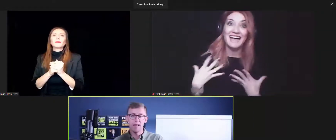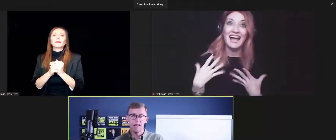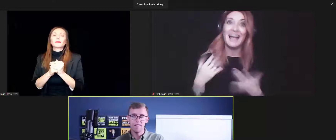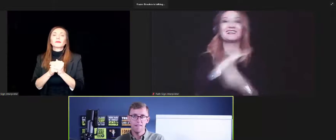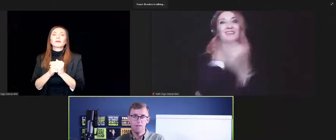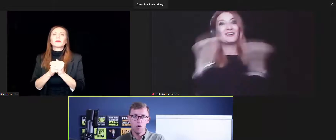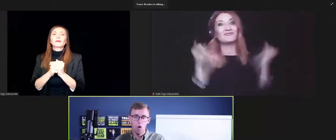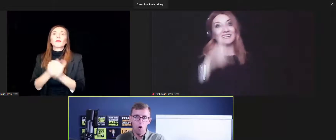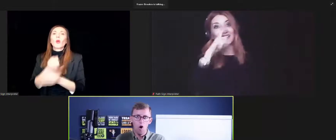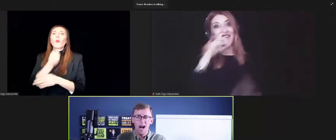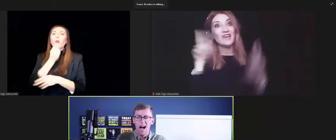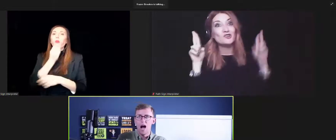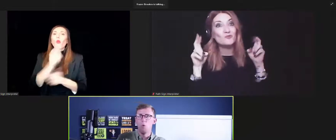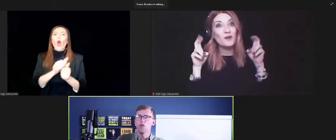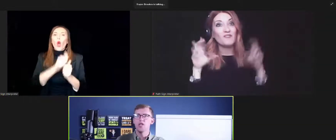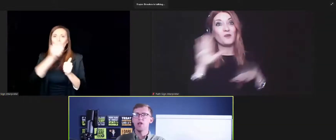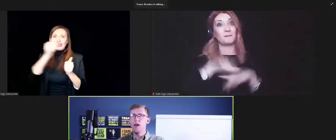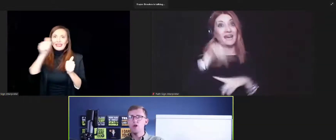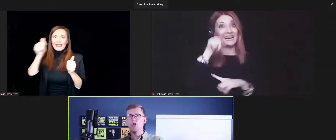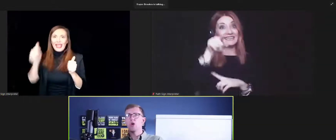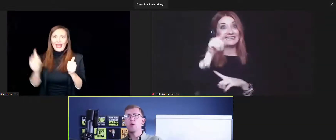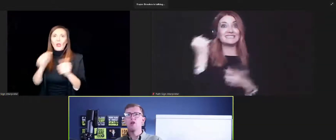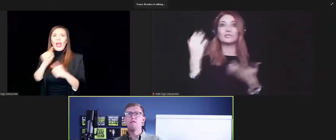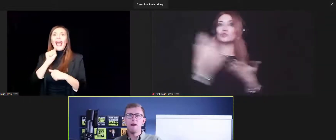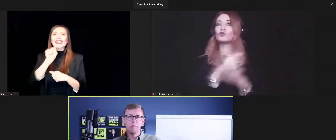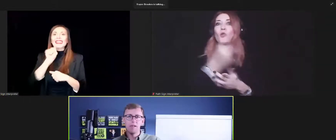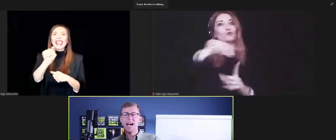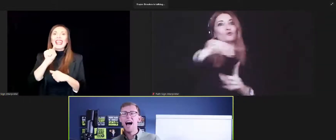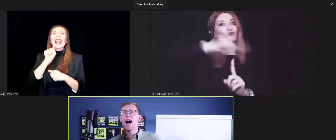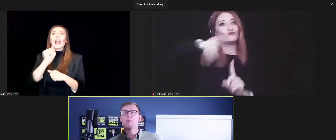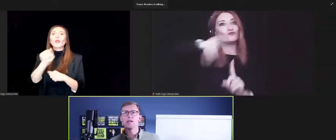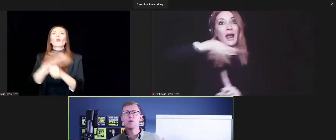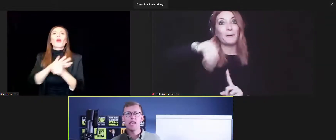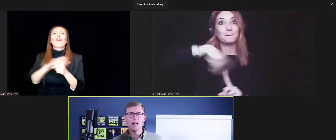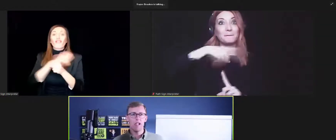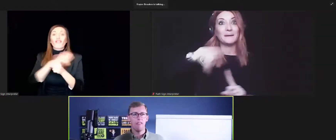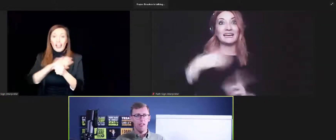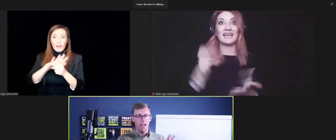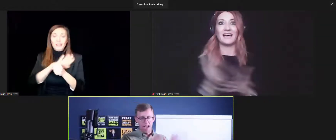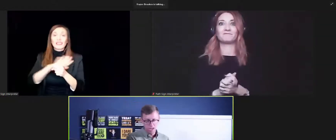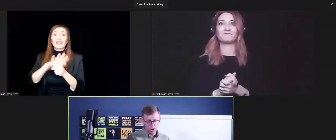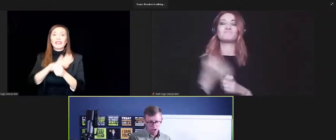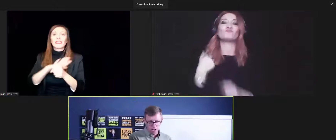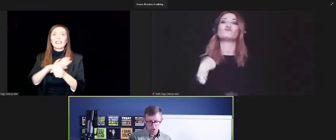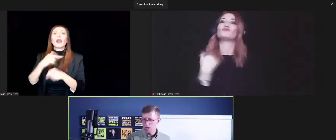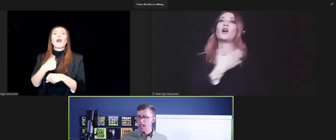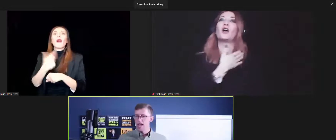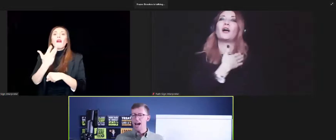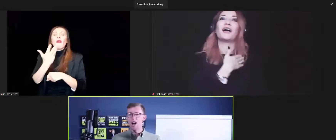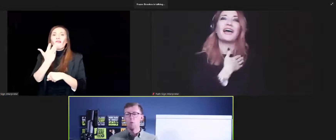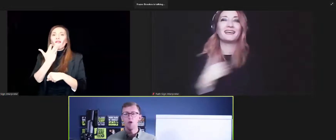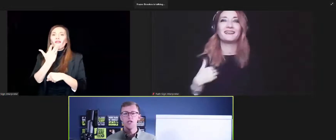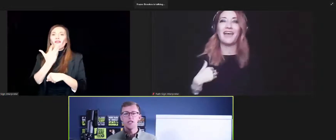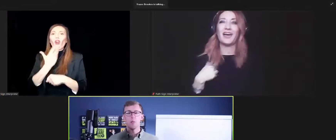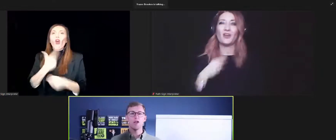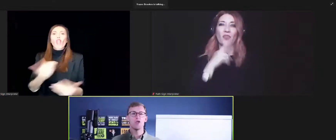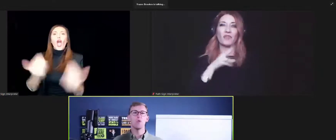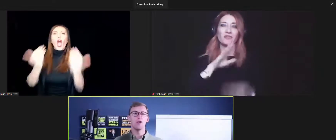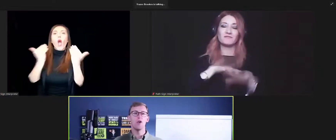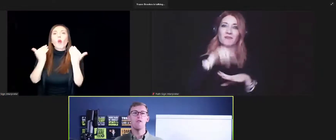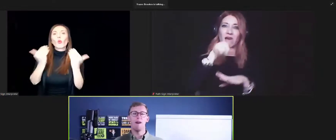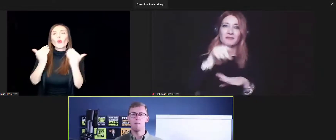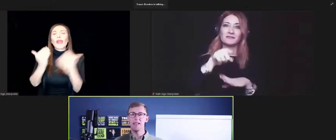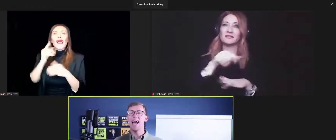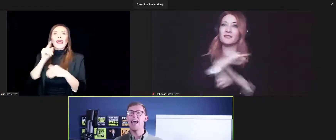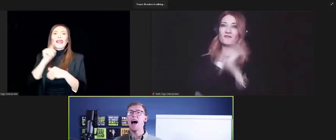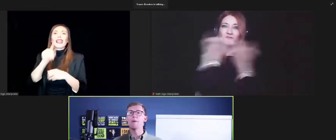family. Or I wanted to wish you and your family a Happy New Year. Hey, Carlos. I wanted to wish you and